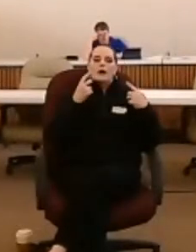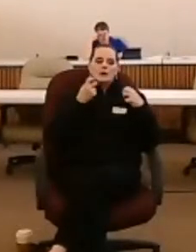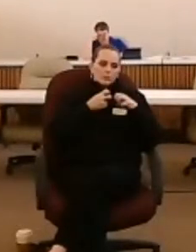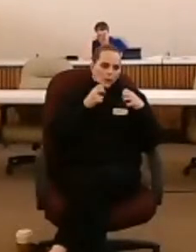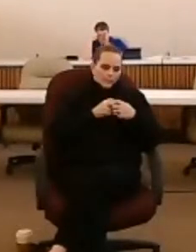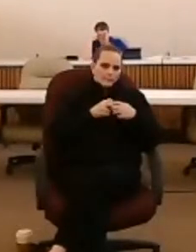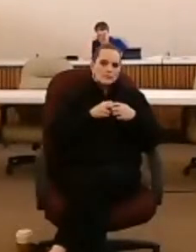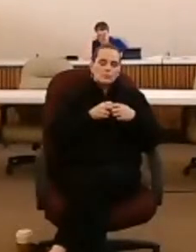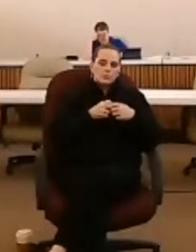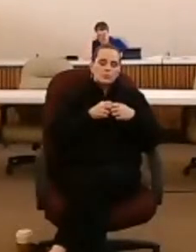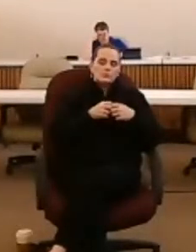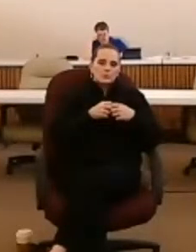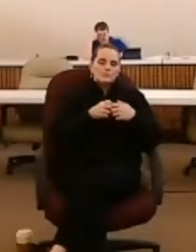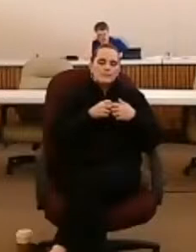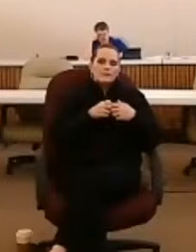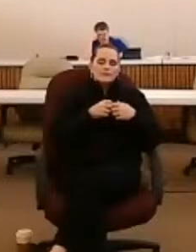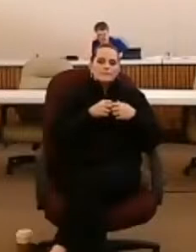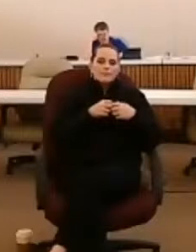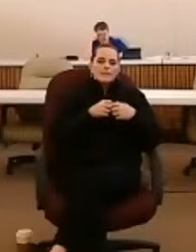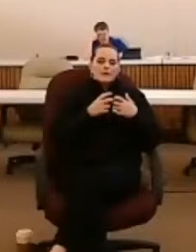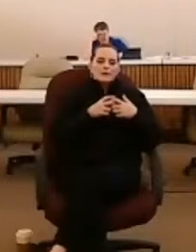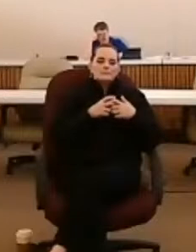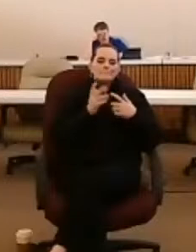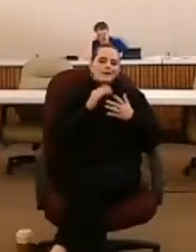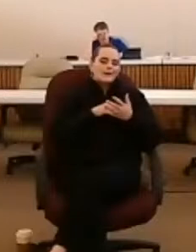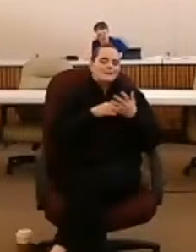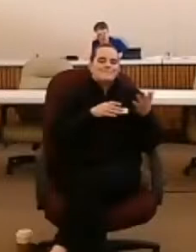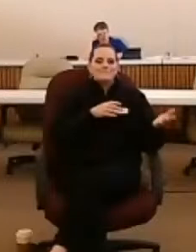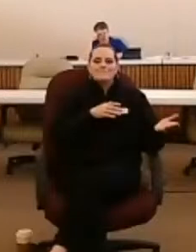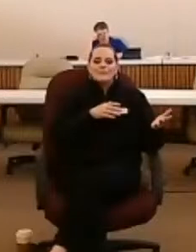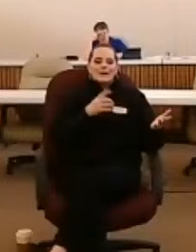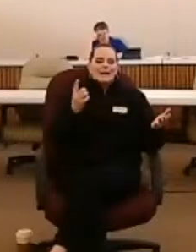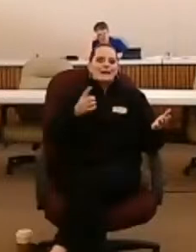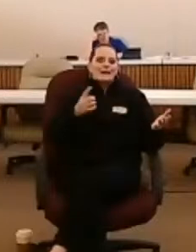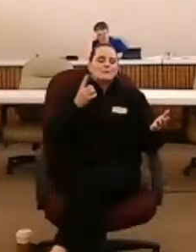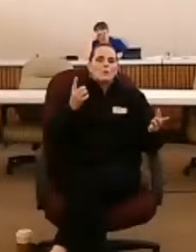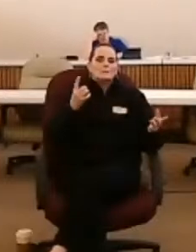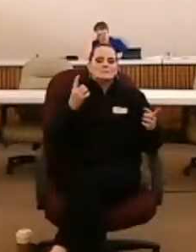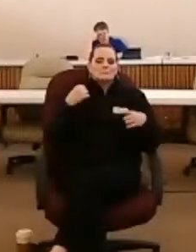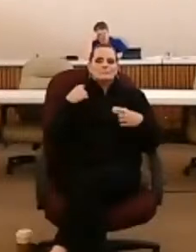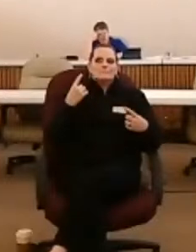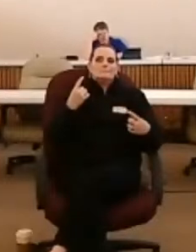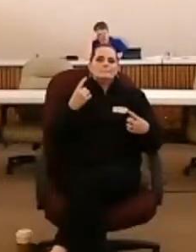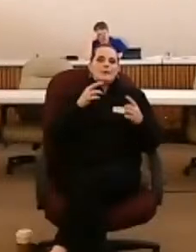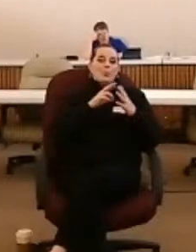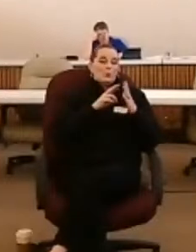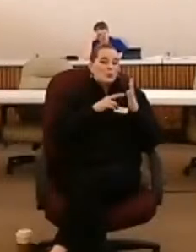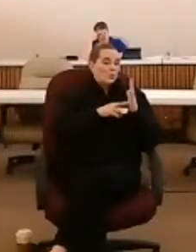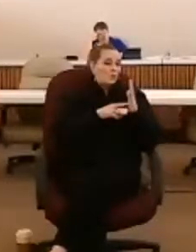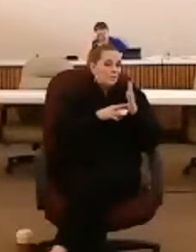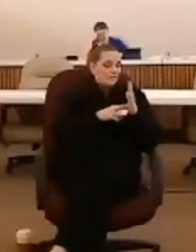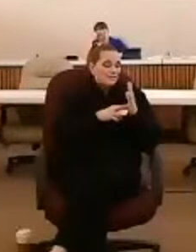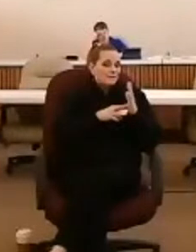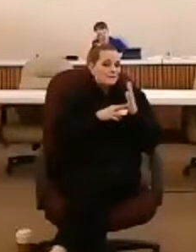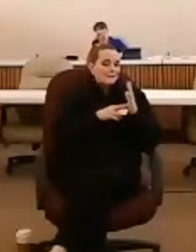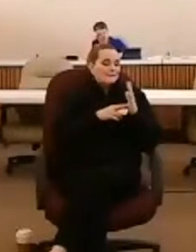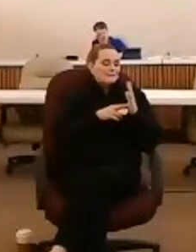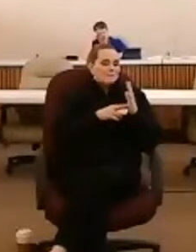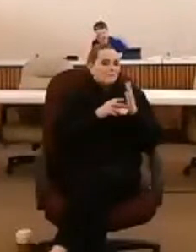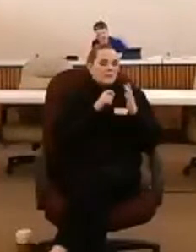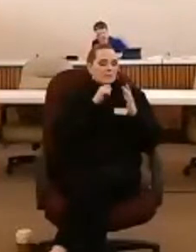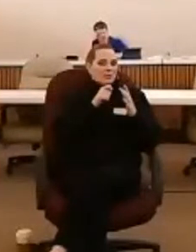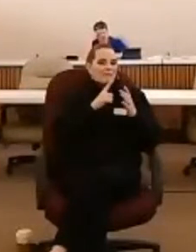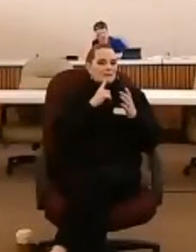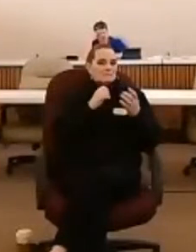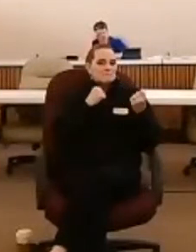that. And again, that's actually always been the rule. It's just not always been well enforced. And part of